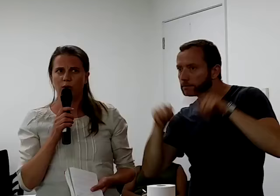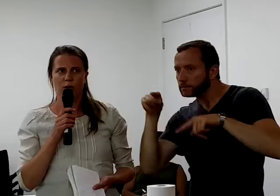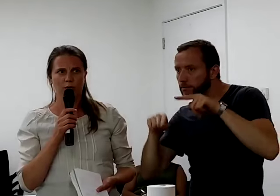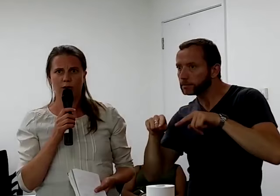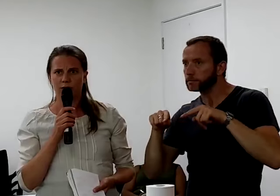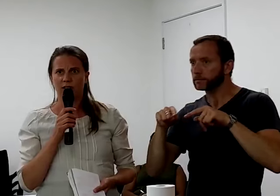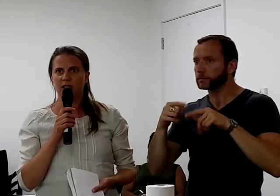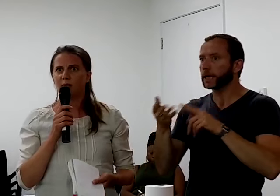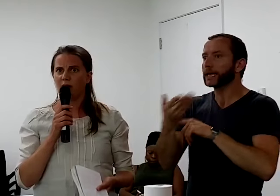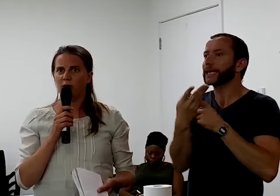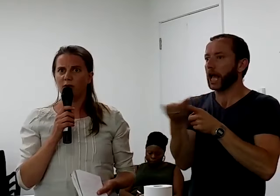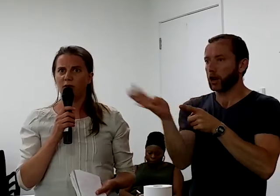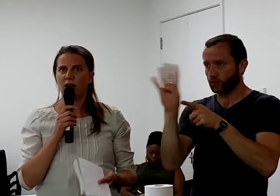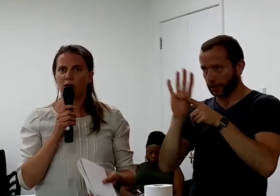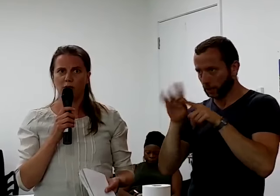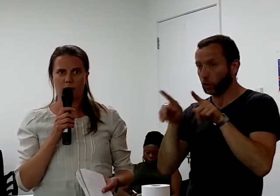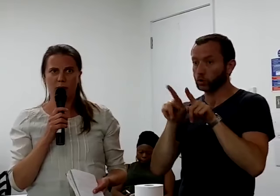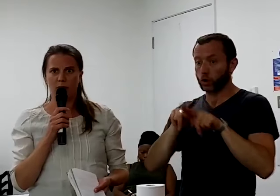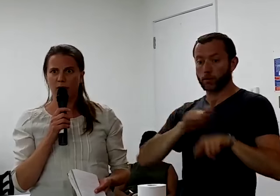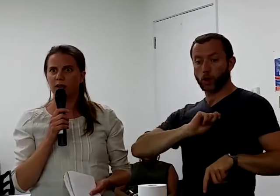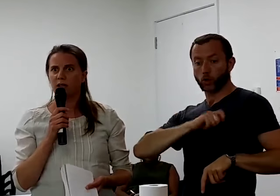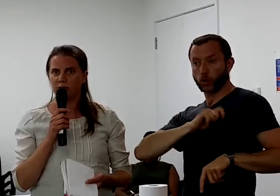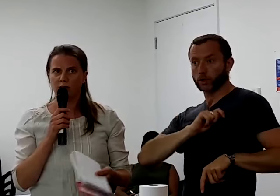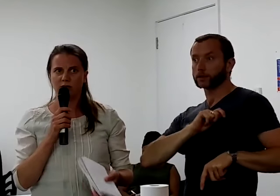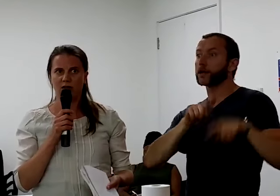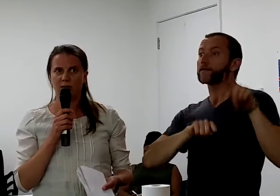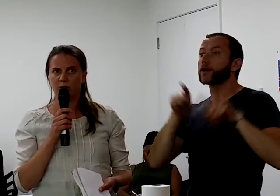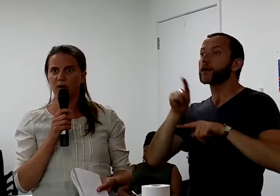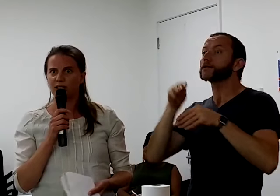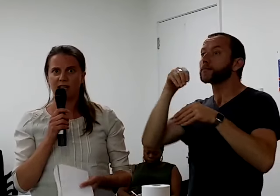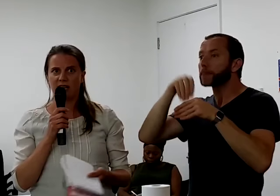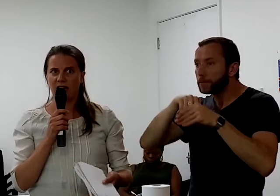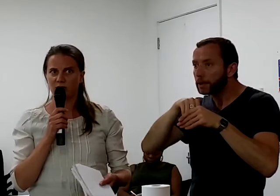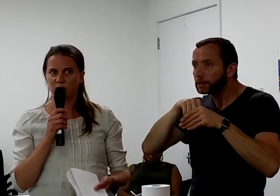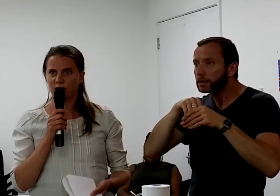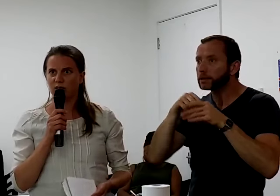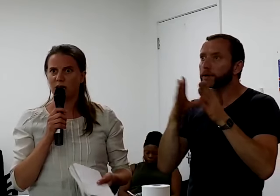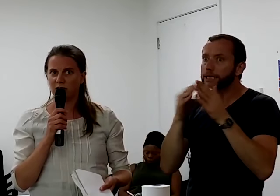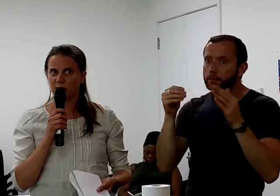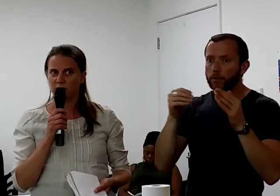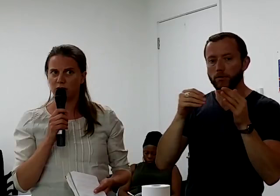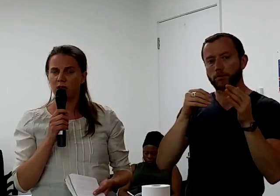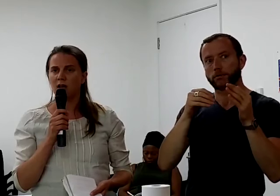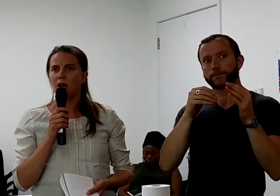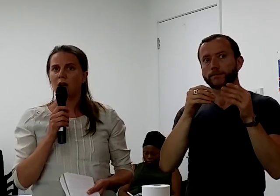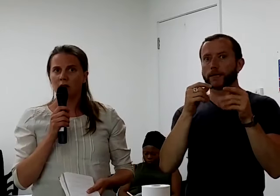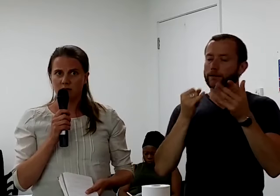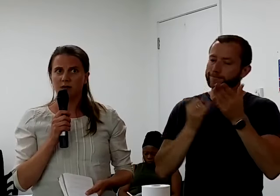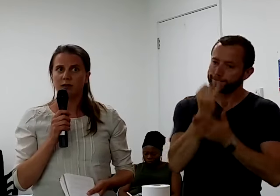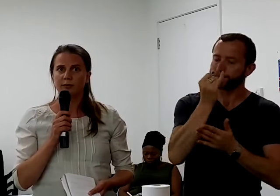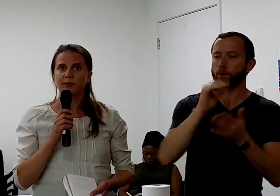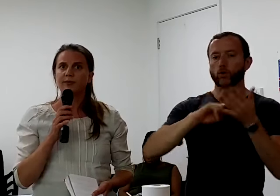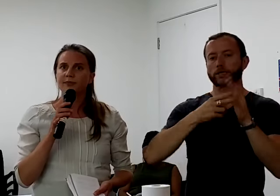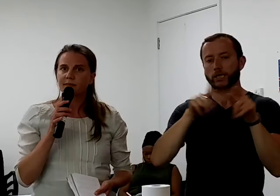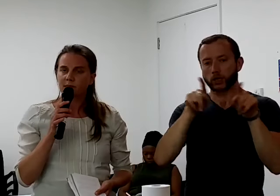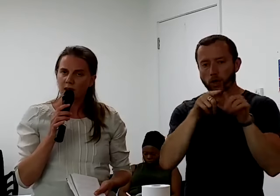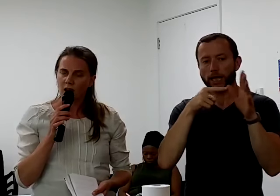And as you know, unfortunately, my union have got members in those terrible bodies like Atos and Maximus.